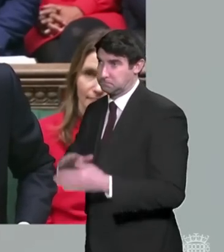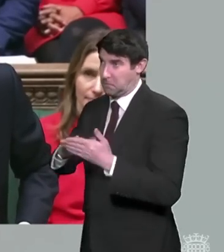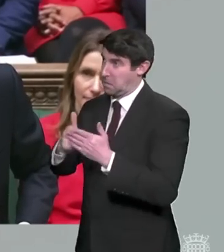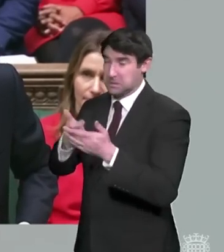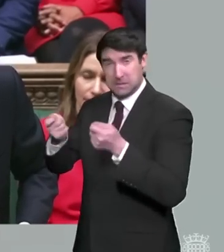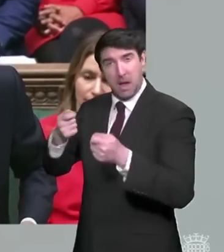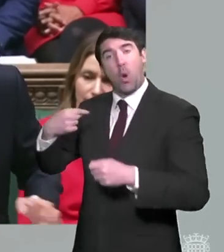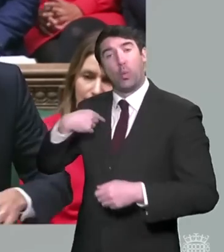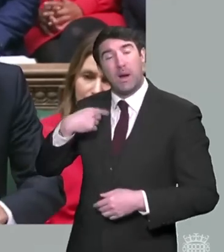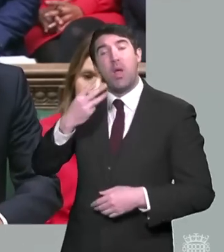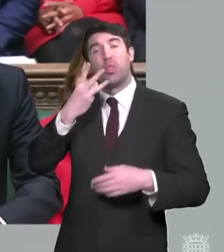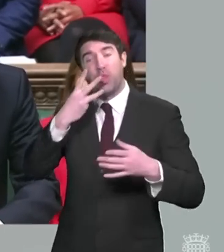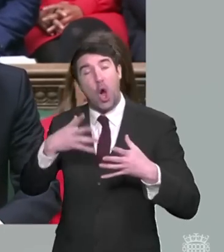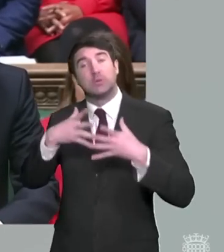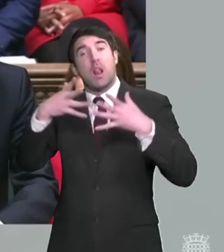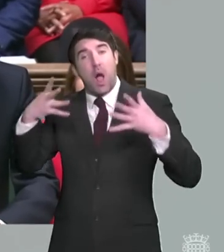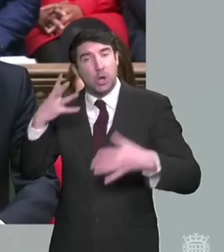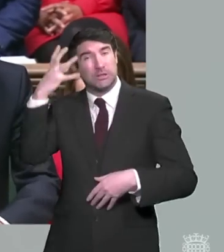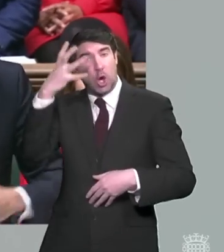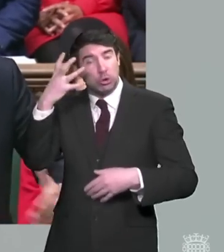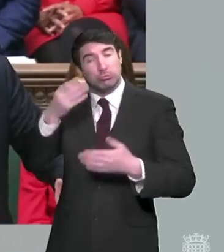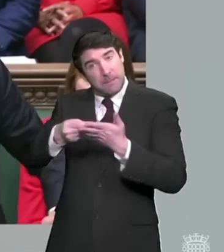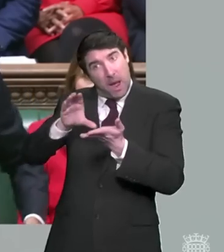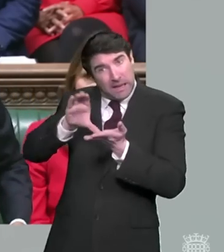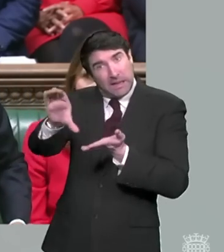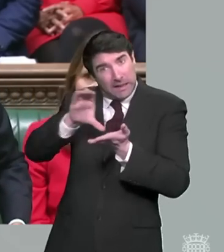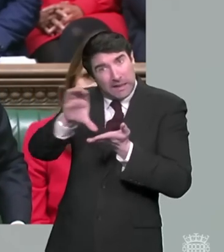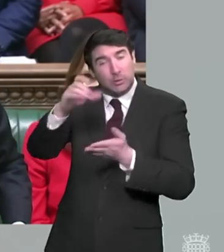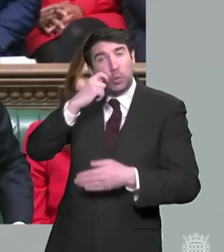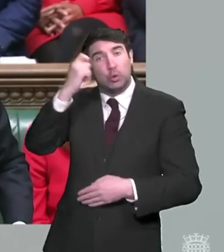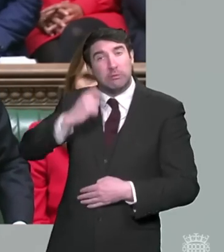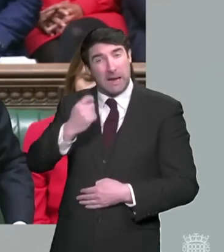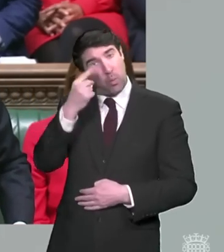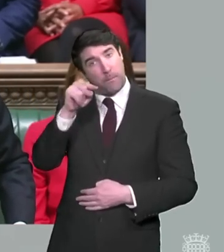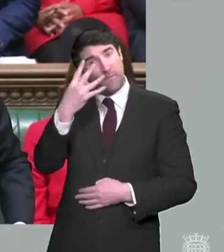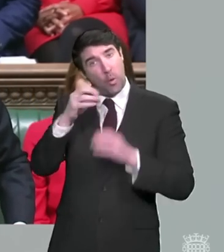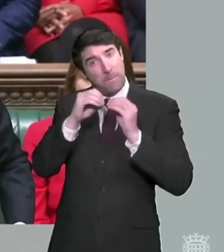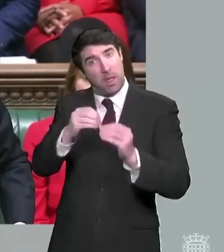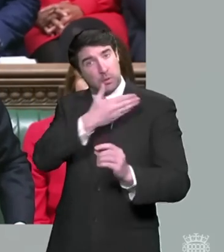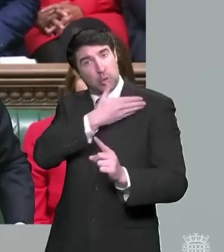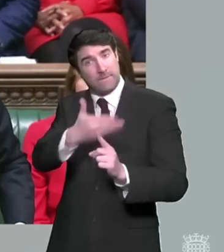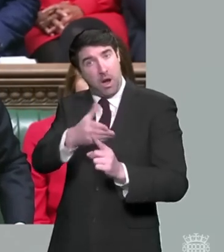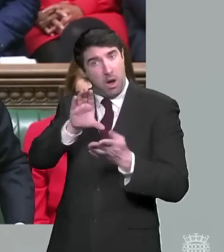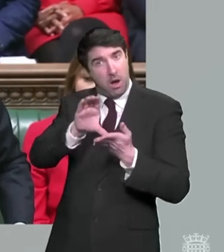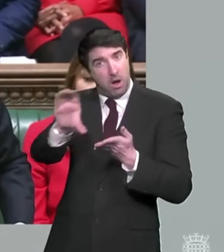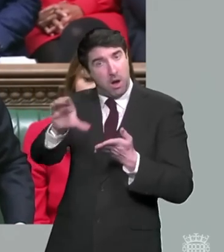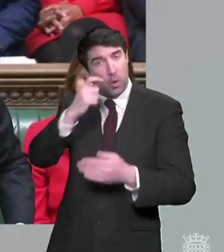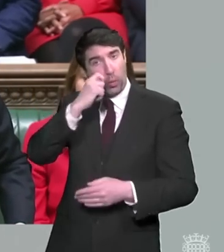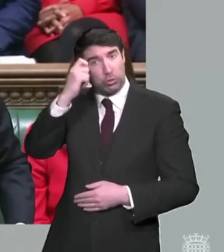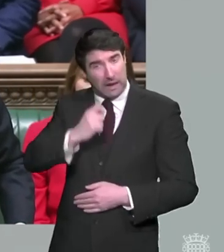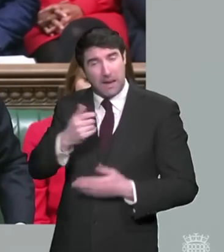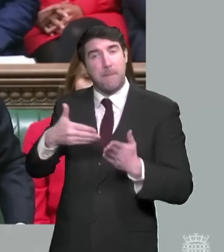£1.4 billion of support that we have provided through direct grant assistance and guarantees at multilateral